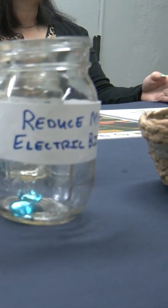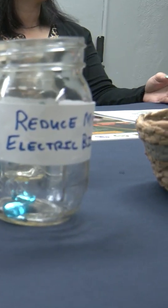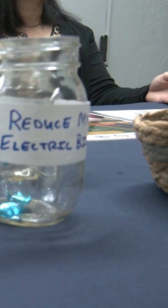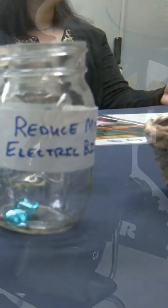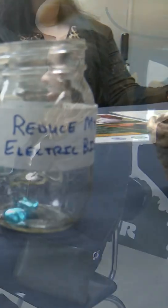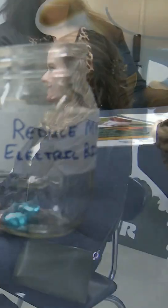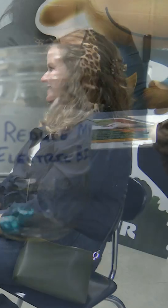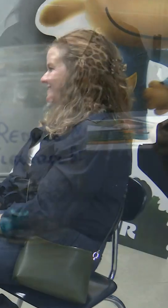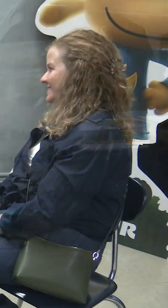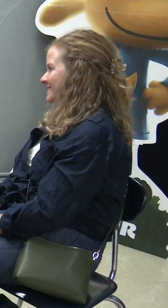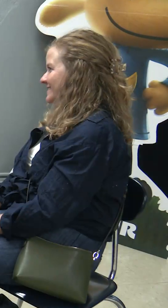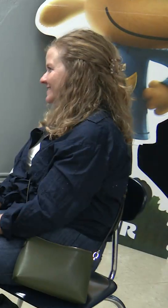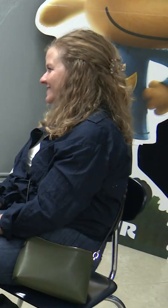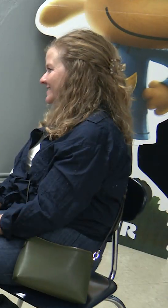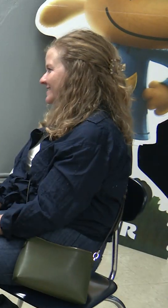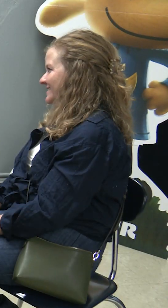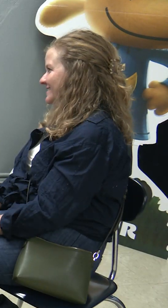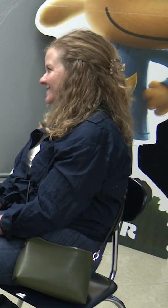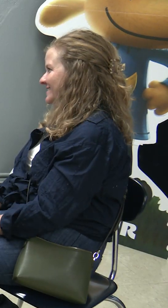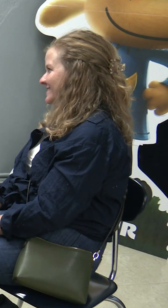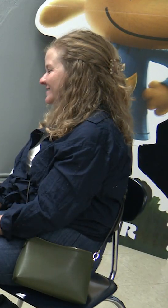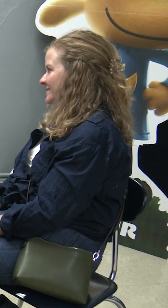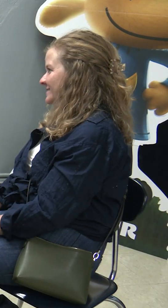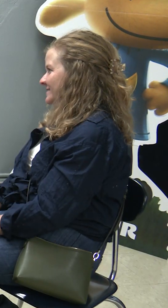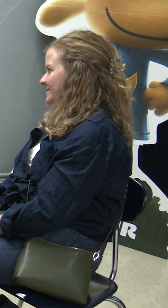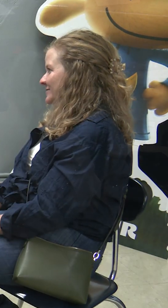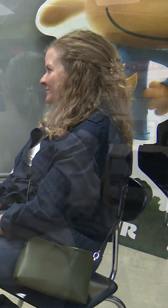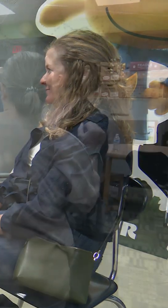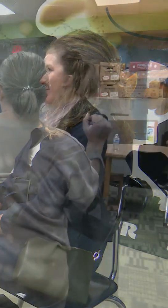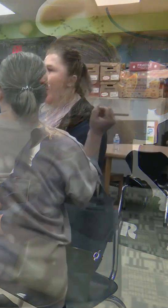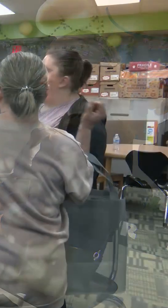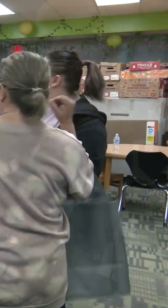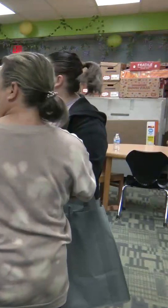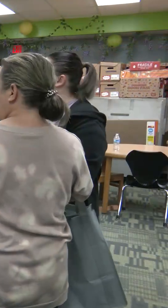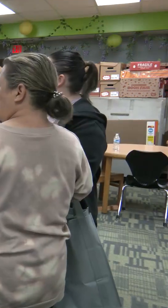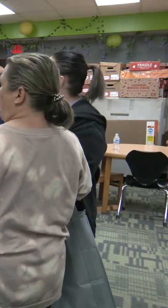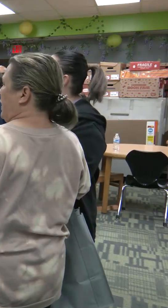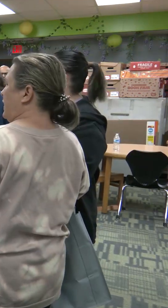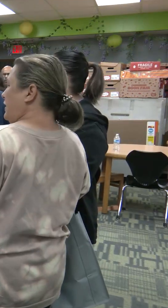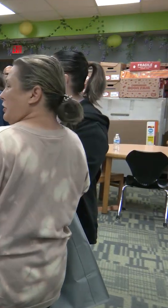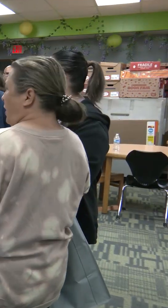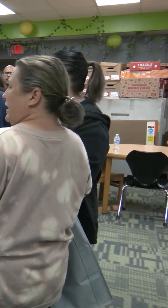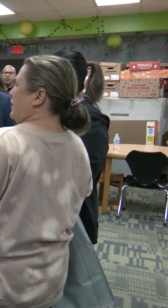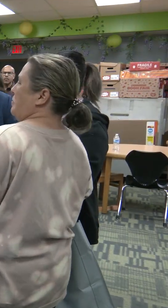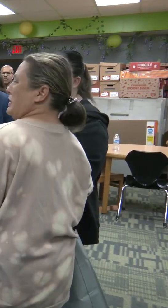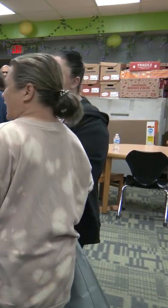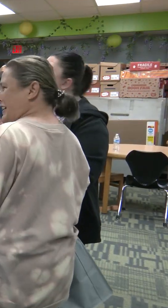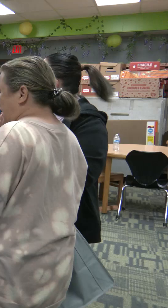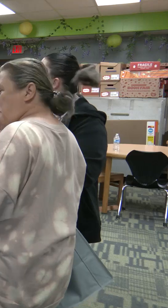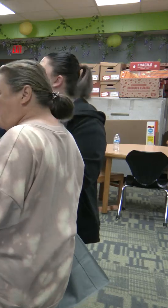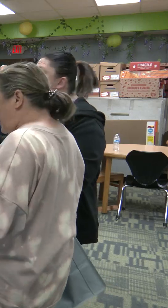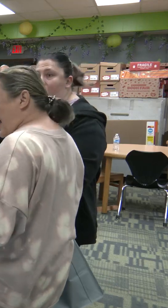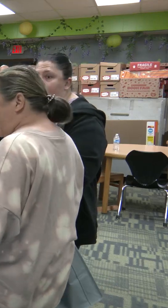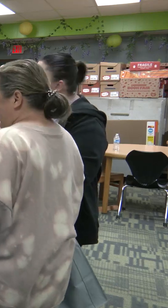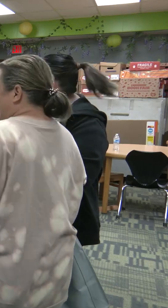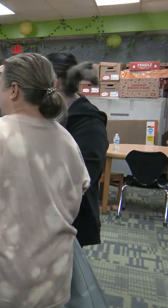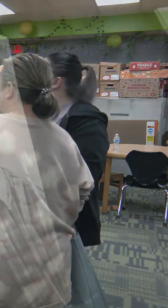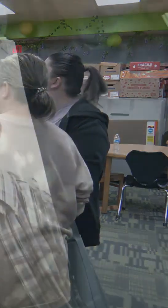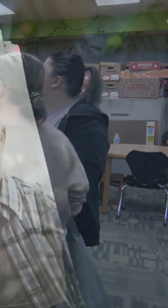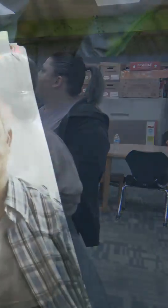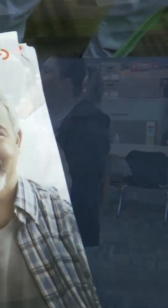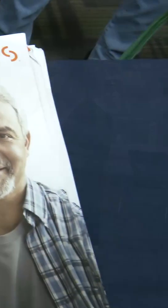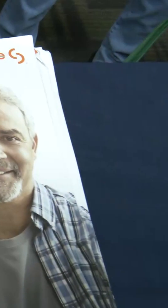want to thank you all for coming. And again, all of our cabinet and staff are here if you have any questions. And then